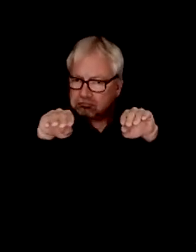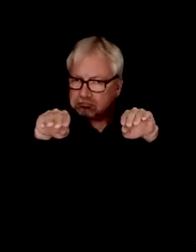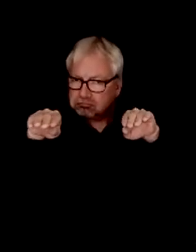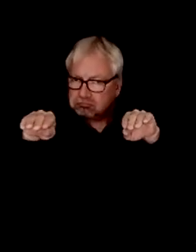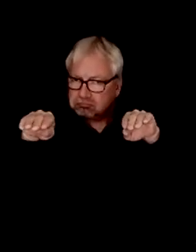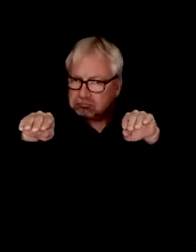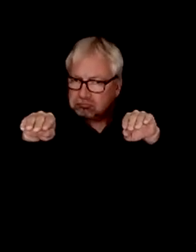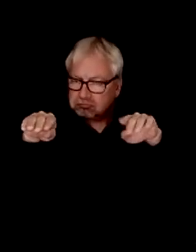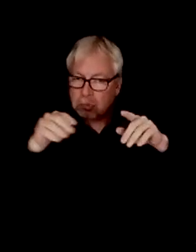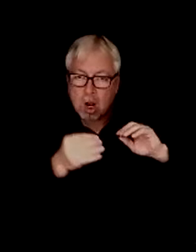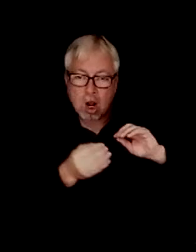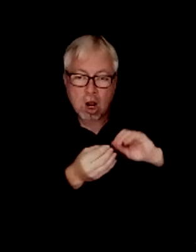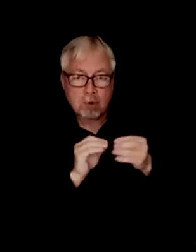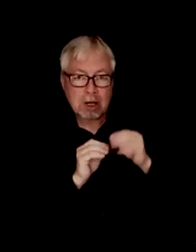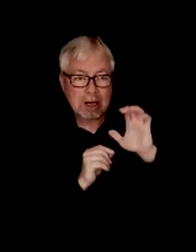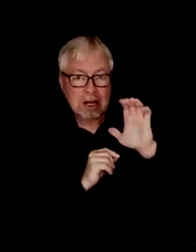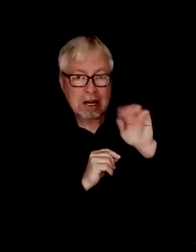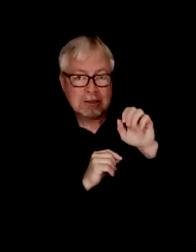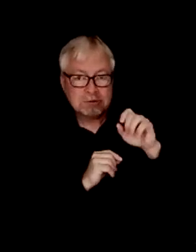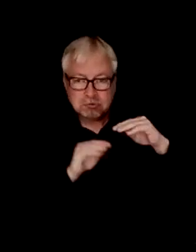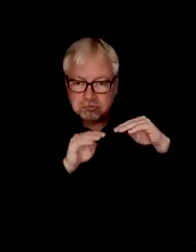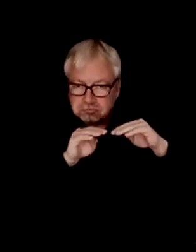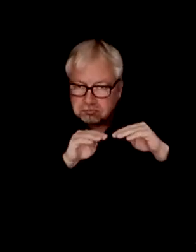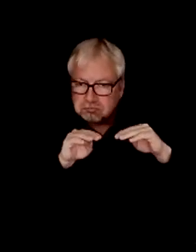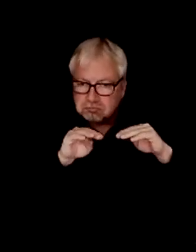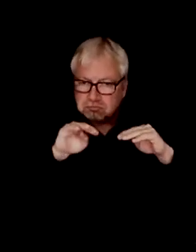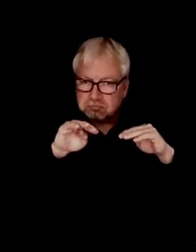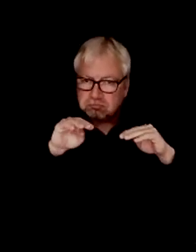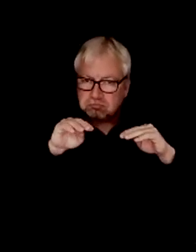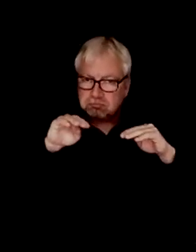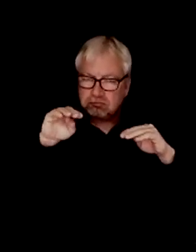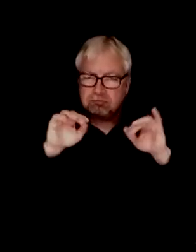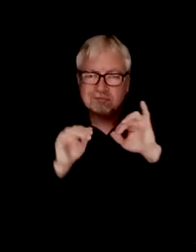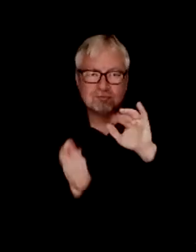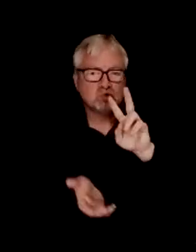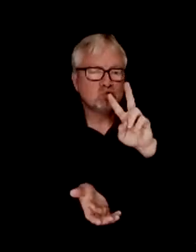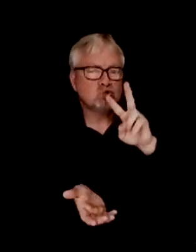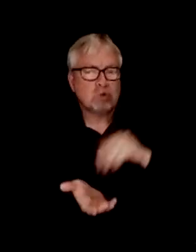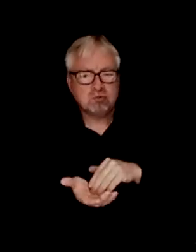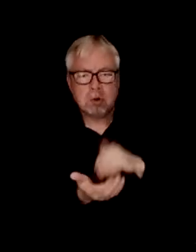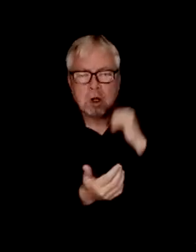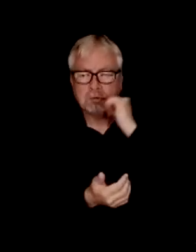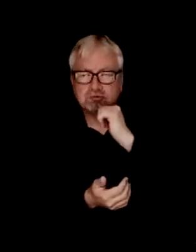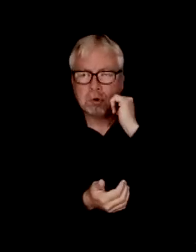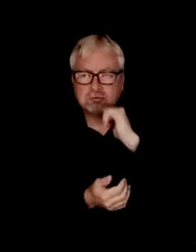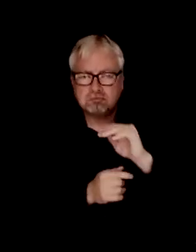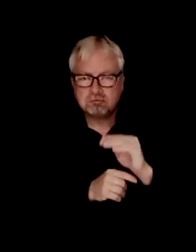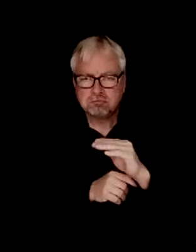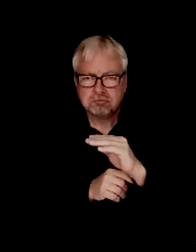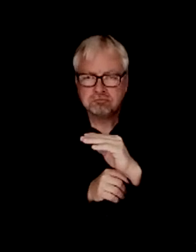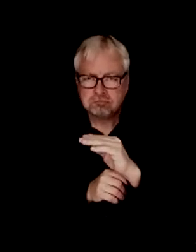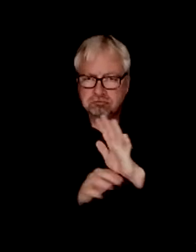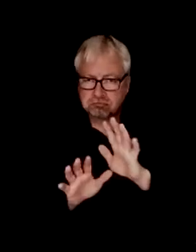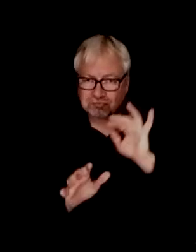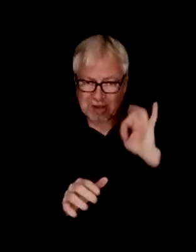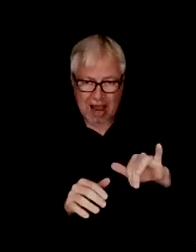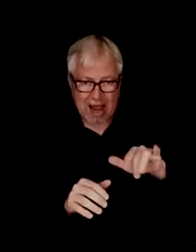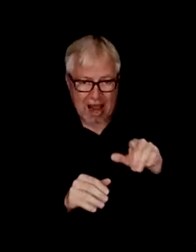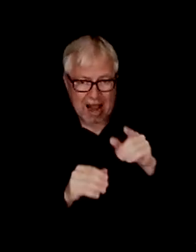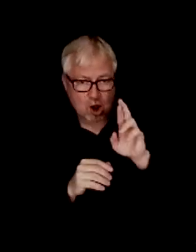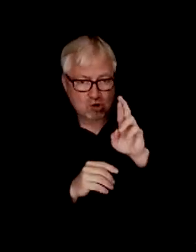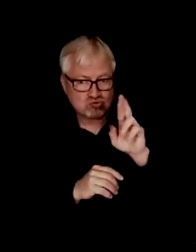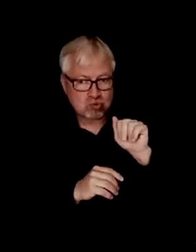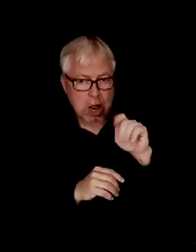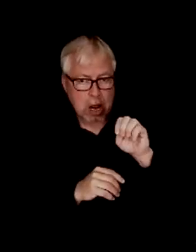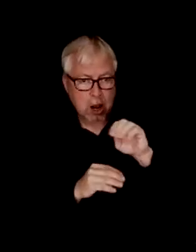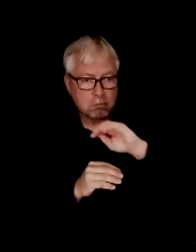of 1,500 to 2,000 a day, but it's not the exponential rate of growth that we saw in late fall. Again, we're still